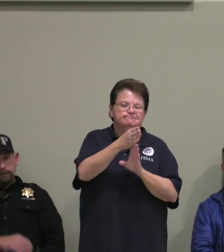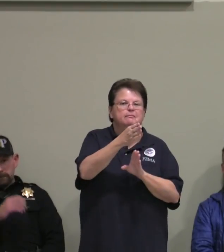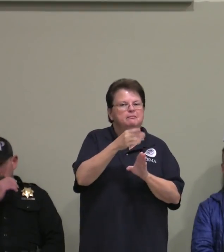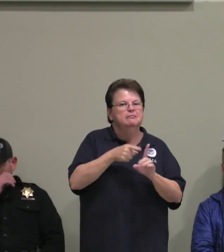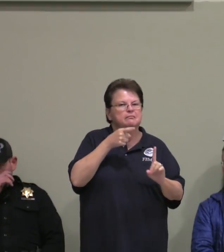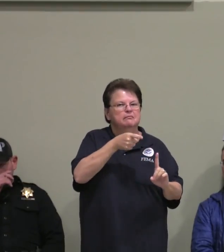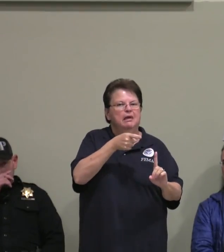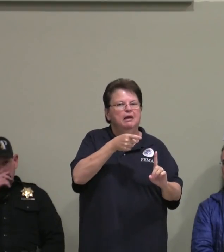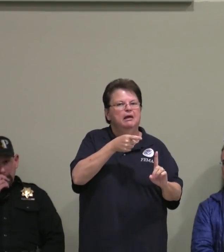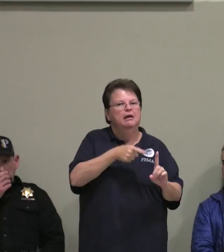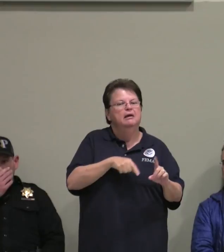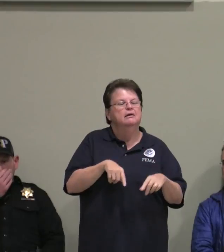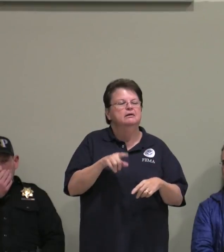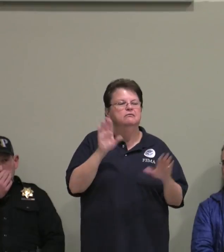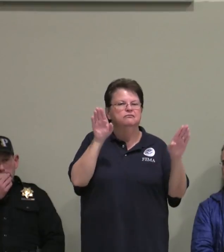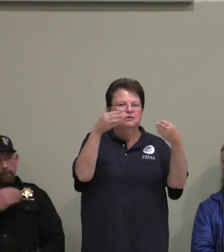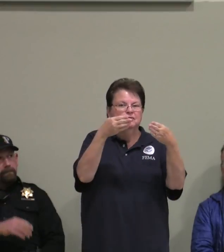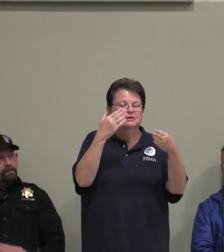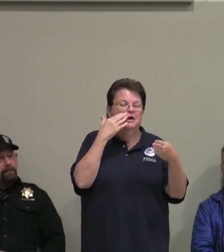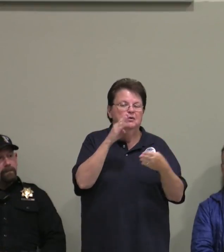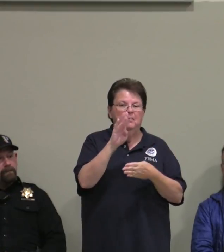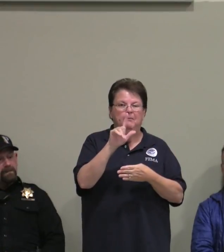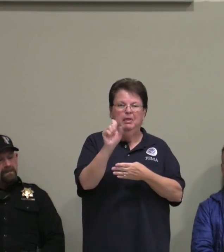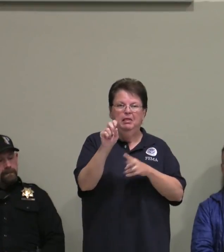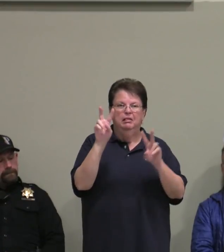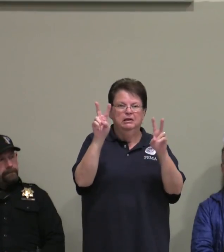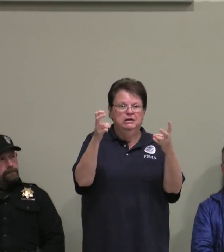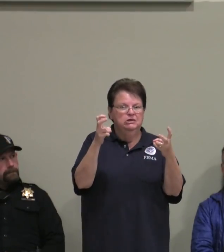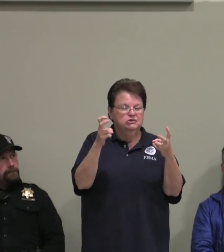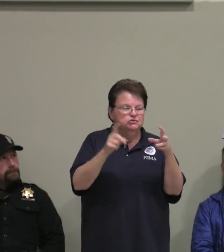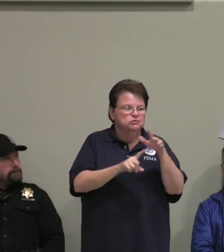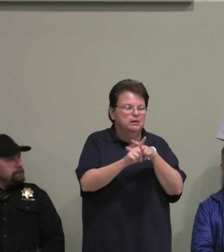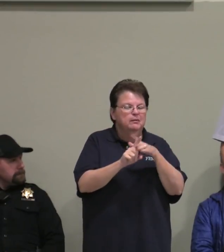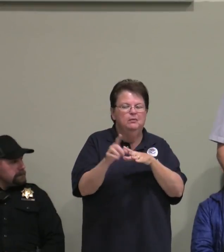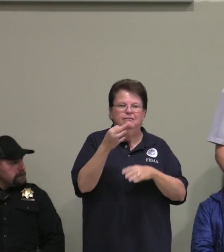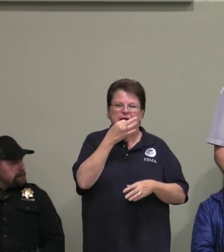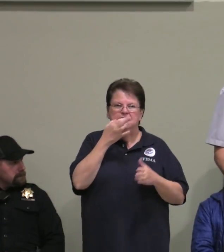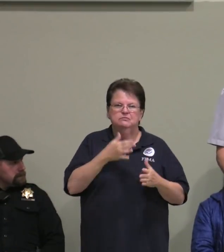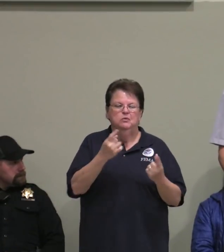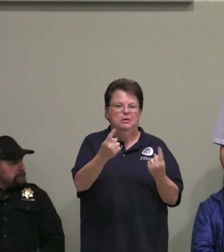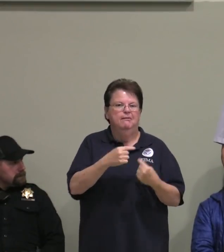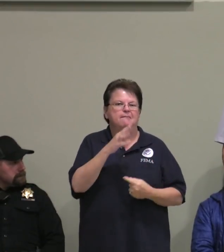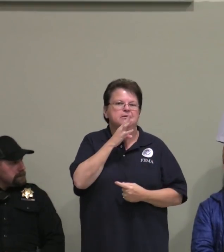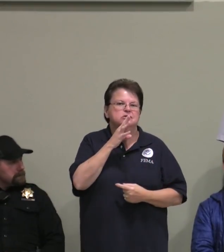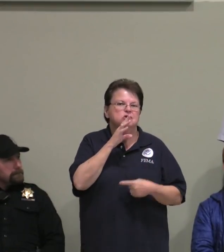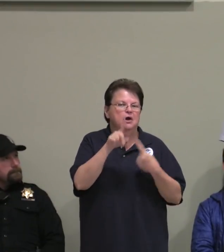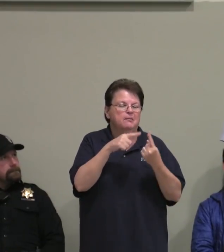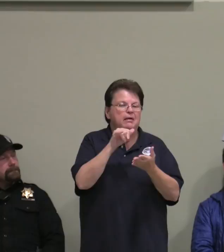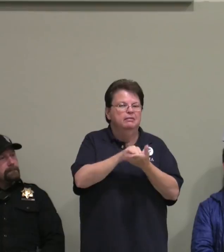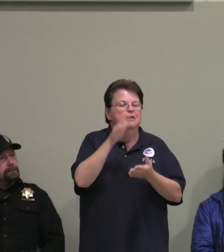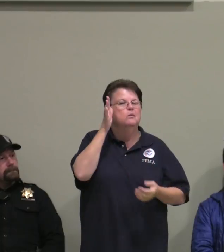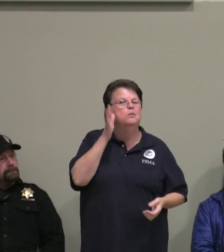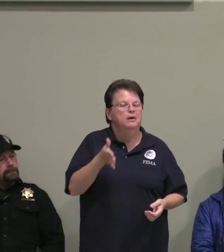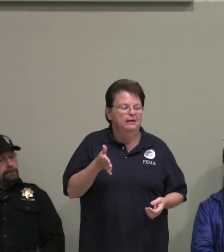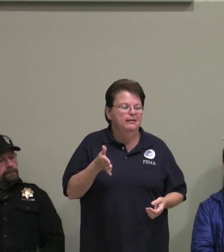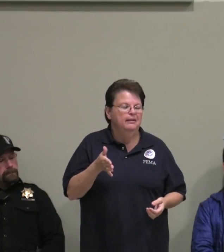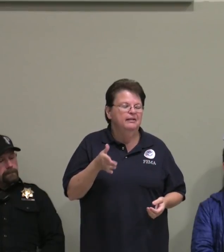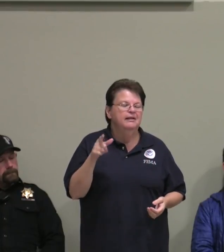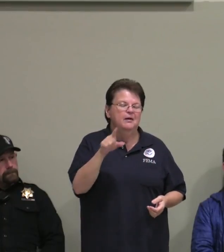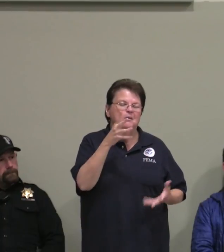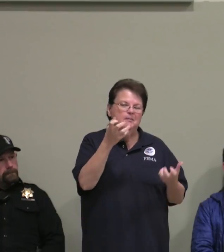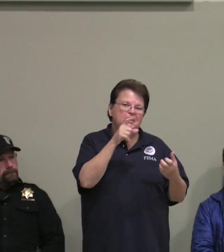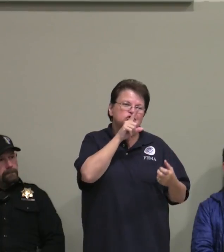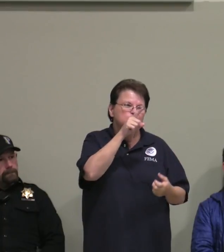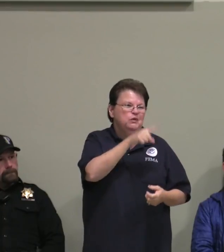I know that there's some billing issues that came out and we have our expert here that's going to come up and talk about that. But I want to just make sure that